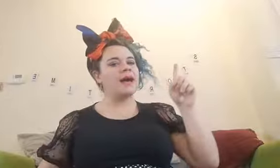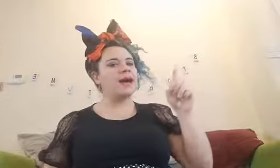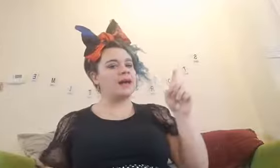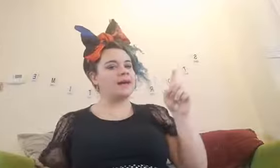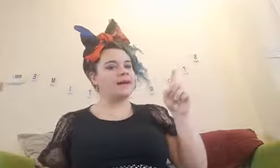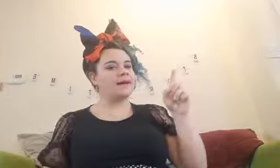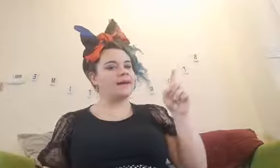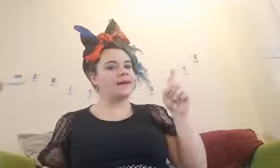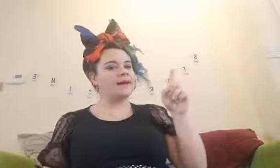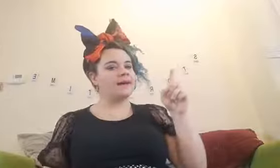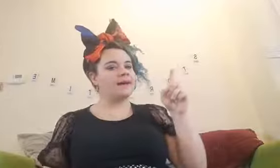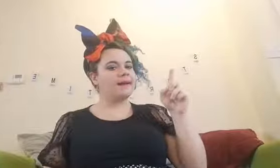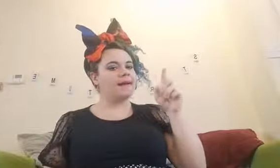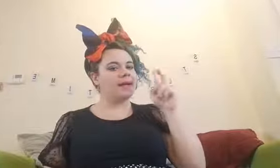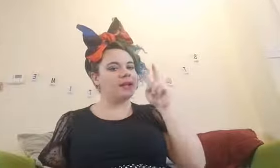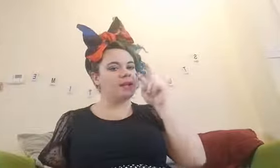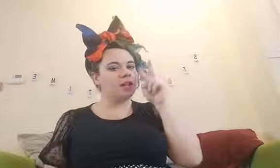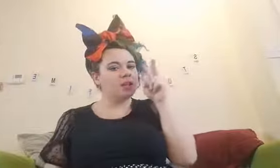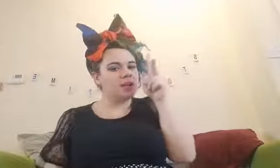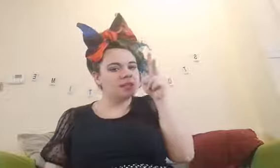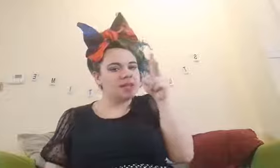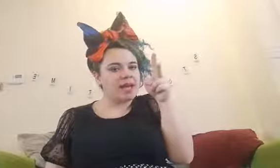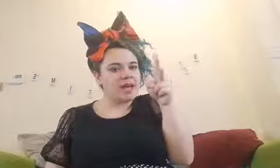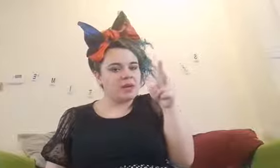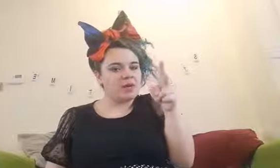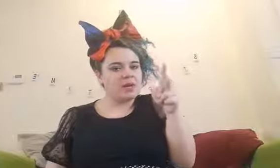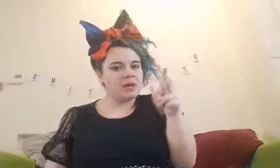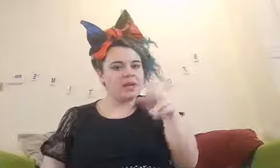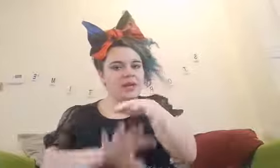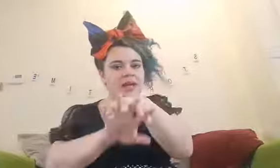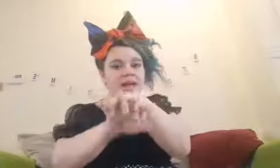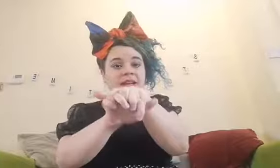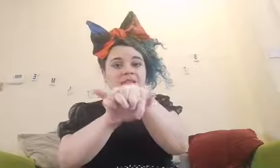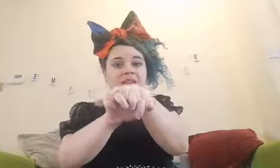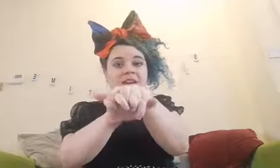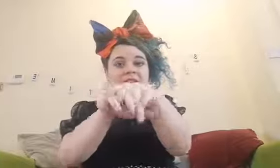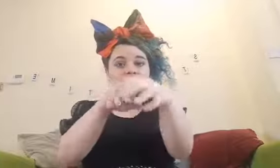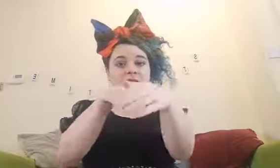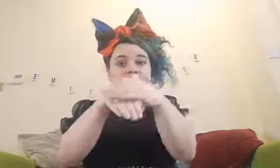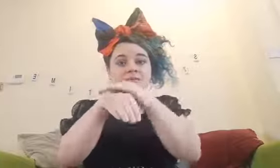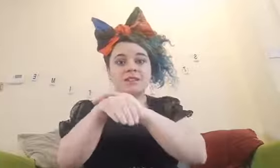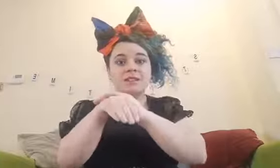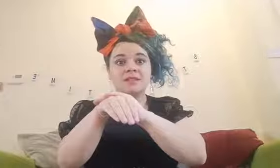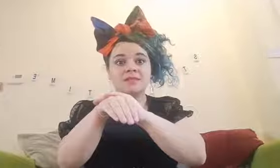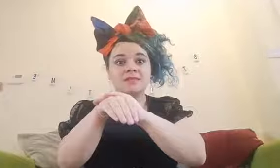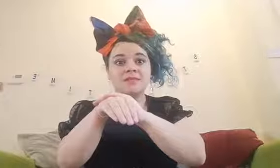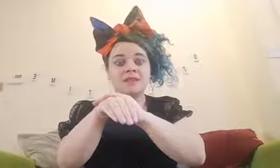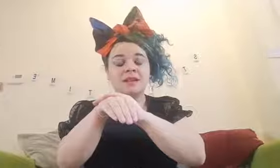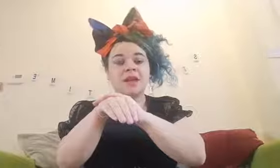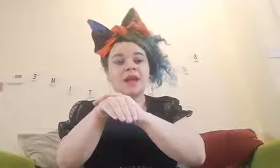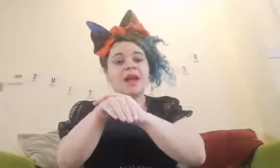Aha. He looked down at Turtle's feet.